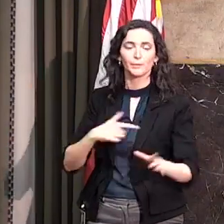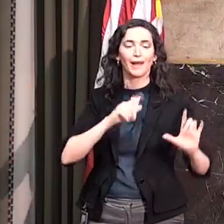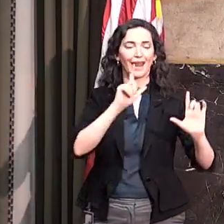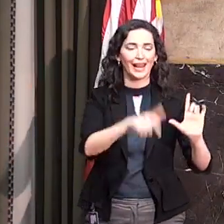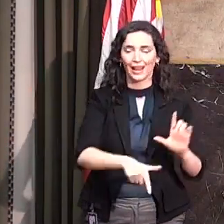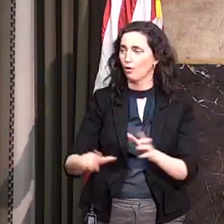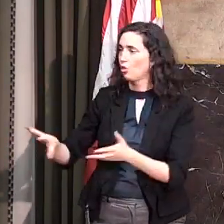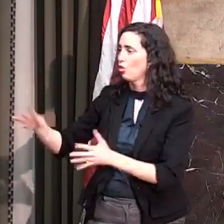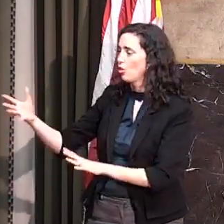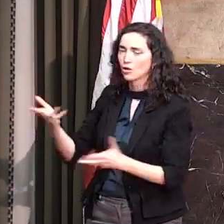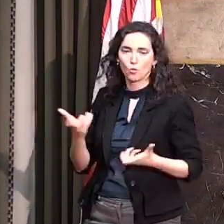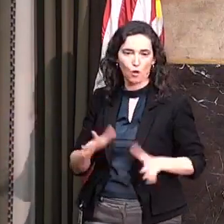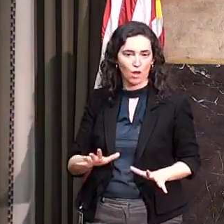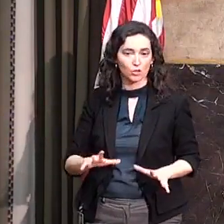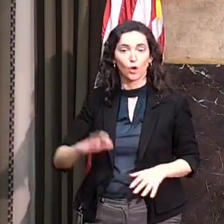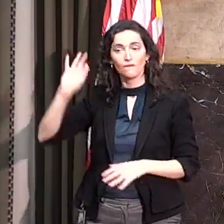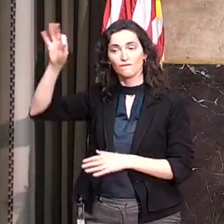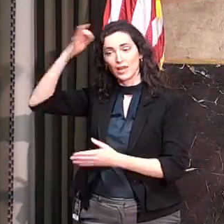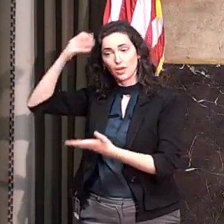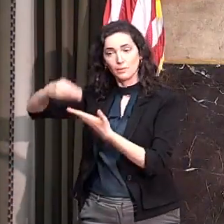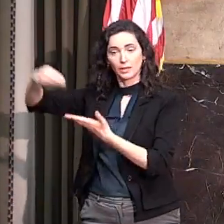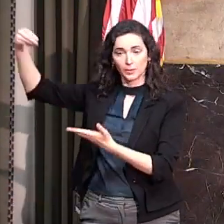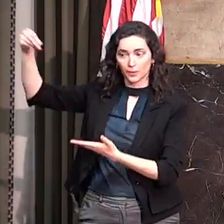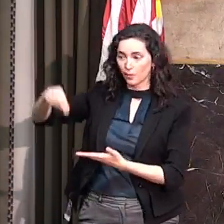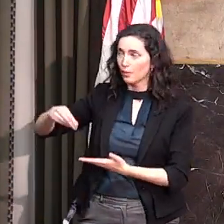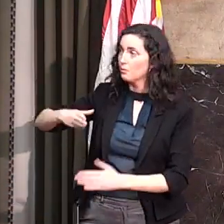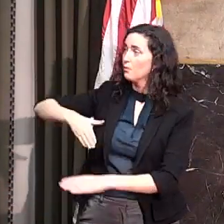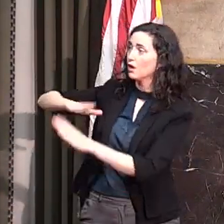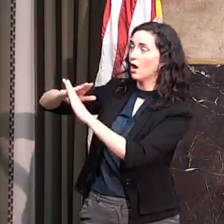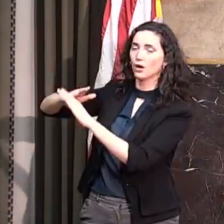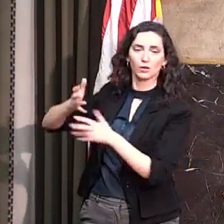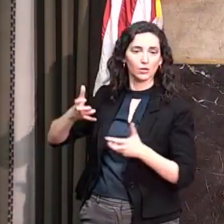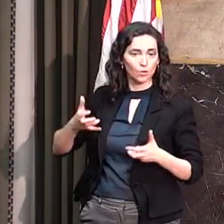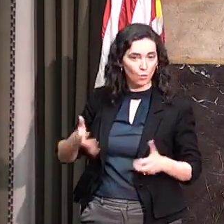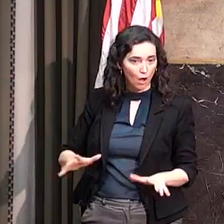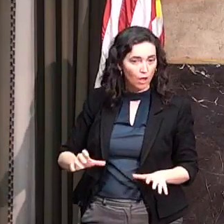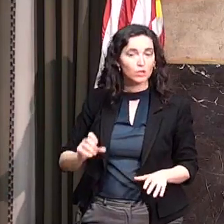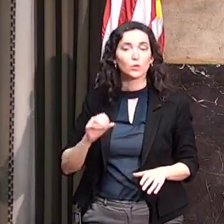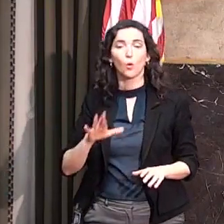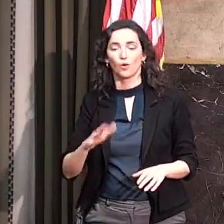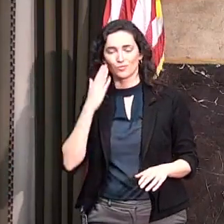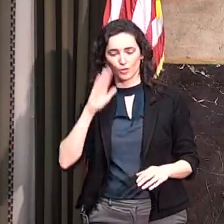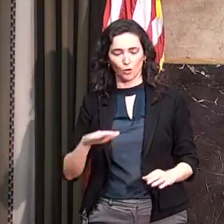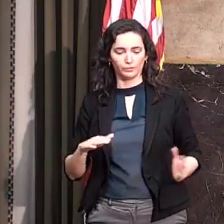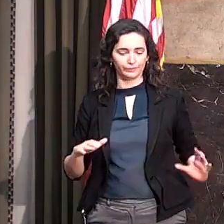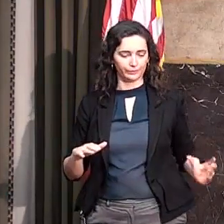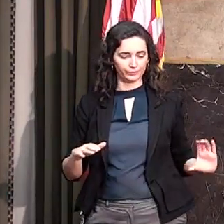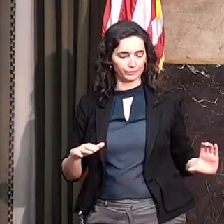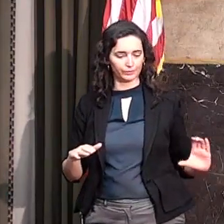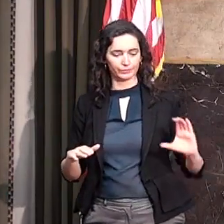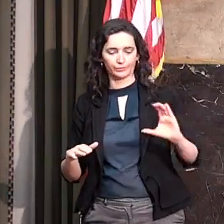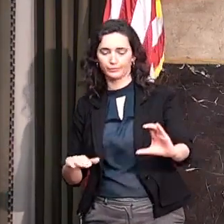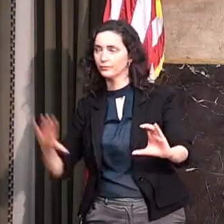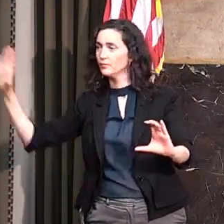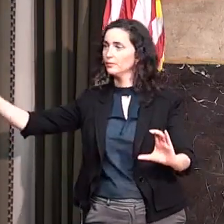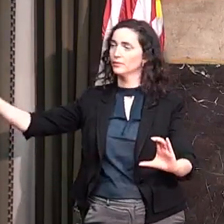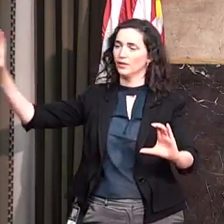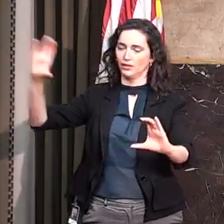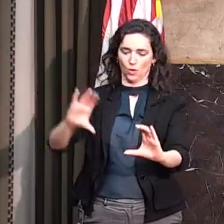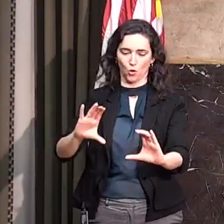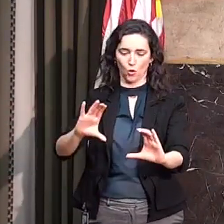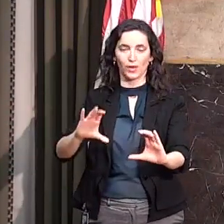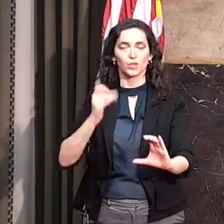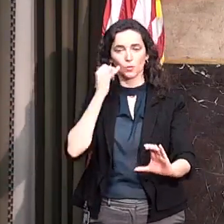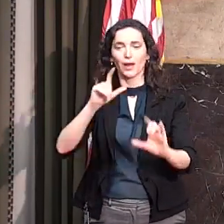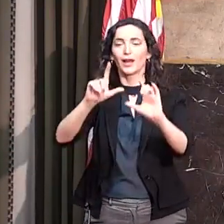doesn't interfere with federal funds or increase our non-federal match obligations or the flow of